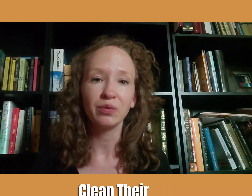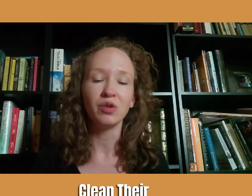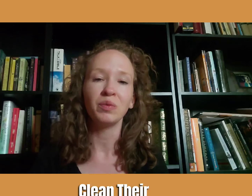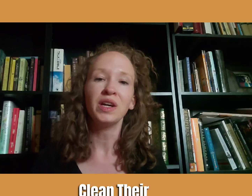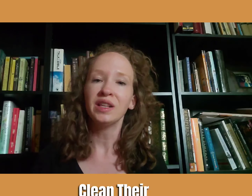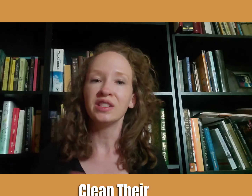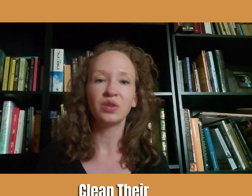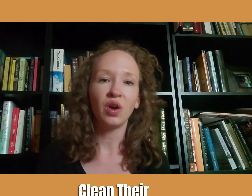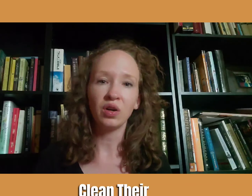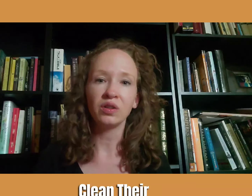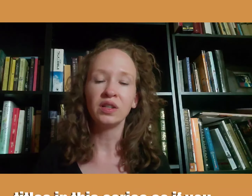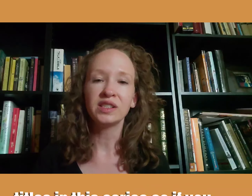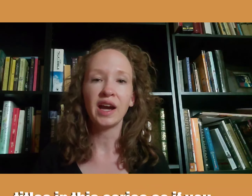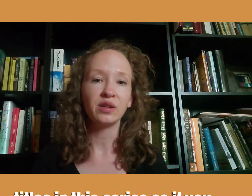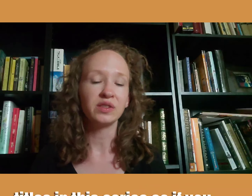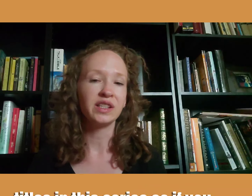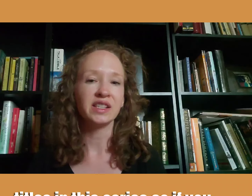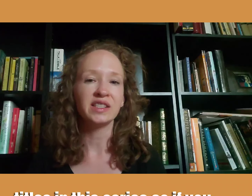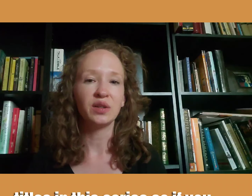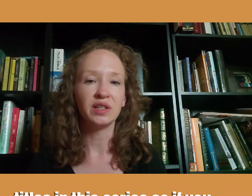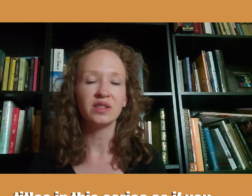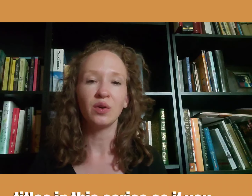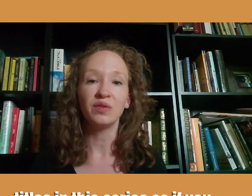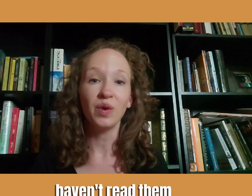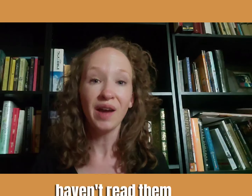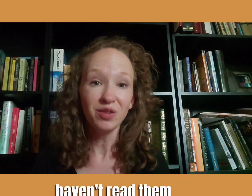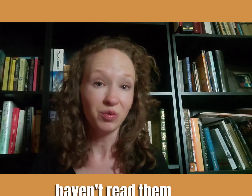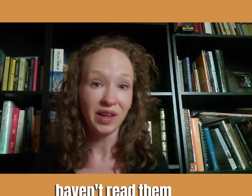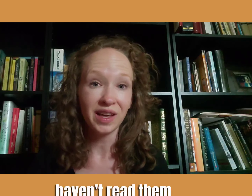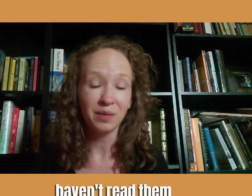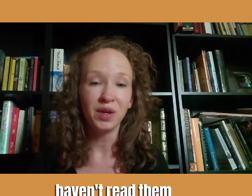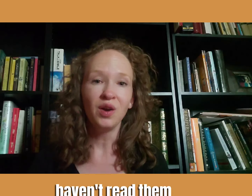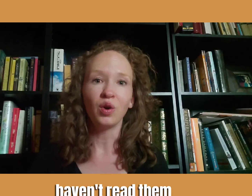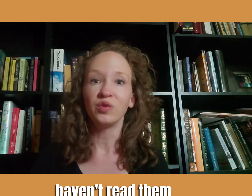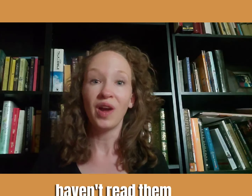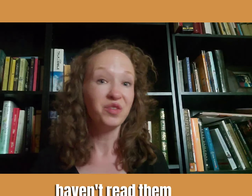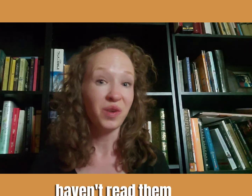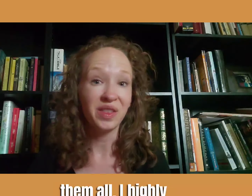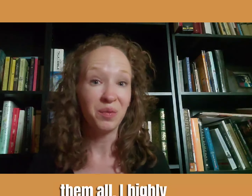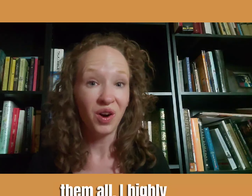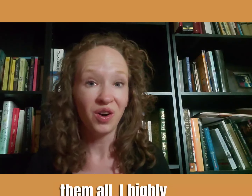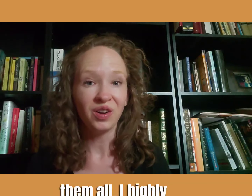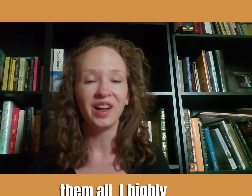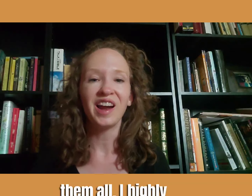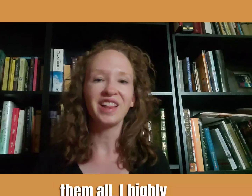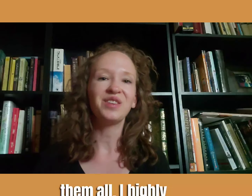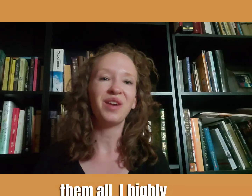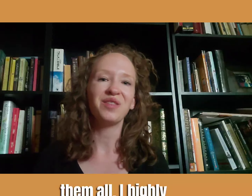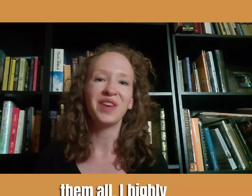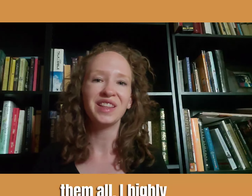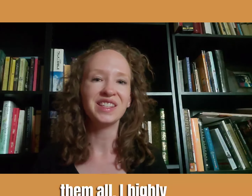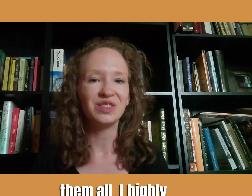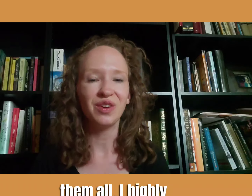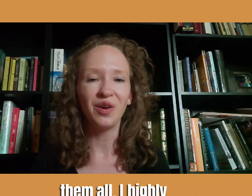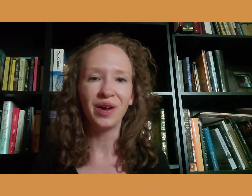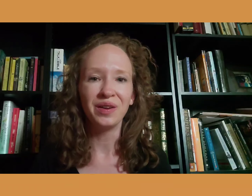room these are all titles in this series so if you haven't read them or you haven't read them all I highly recommend that you go and